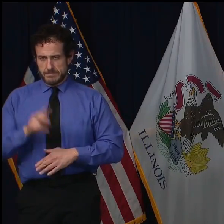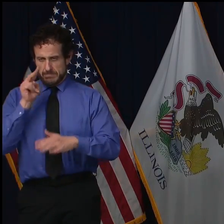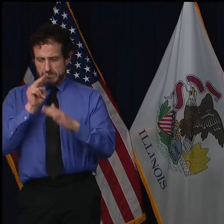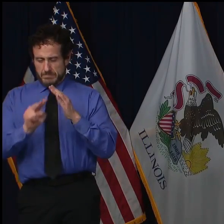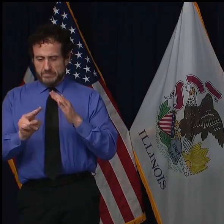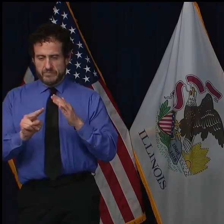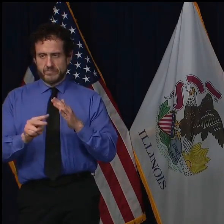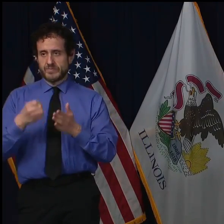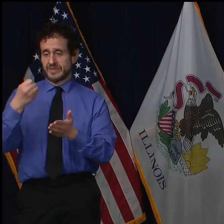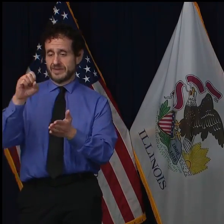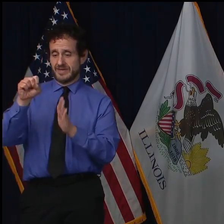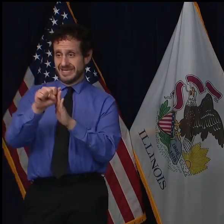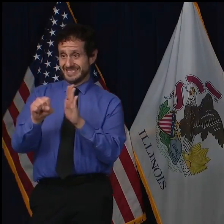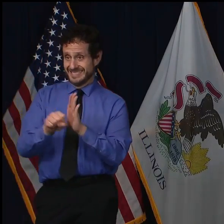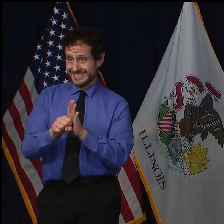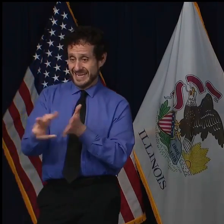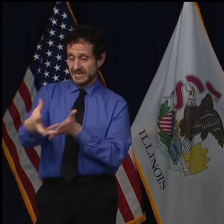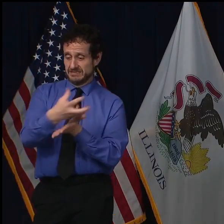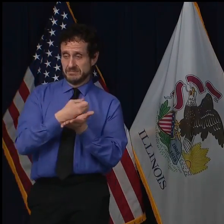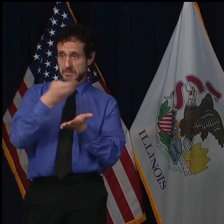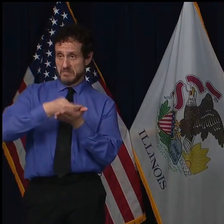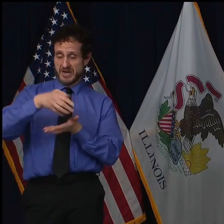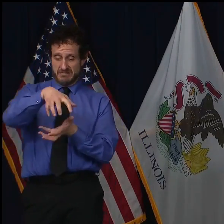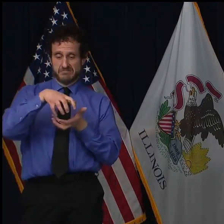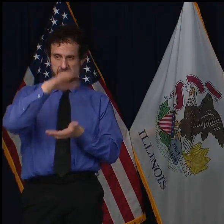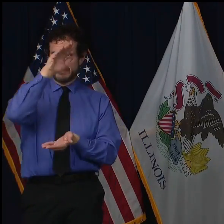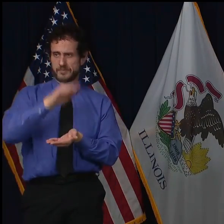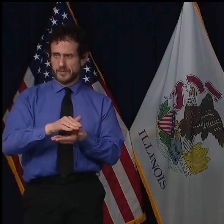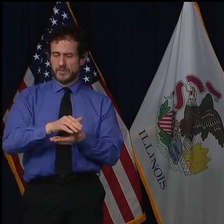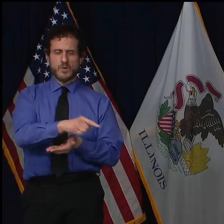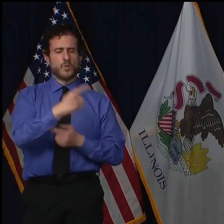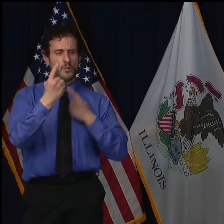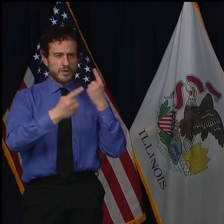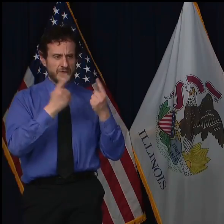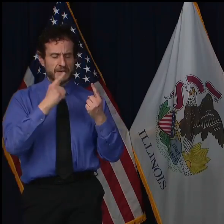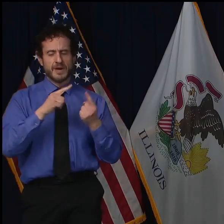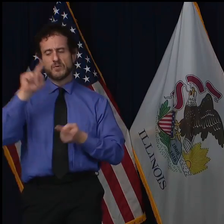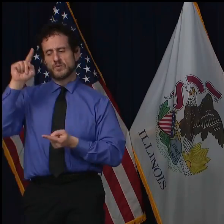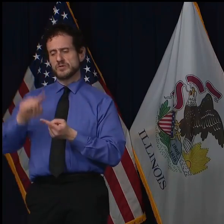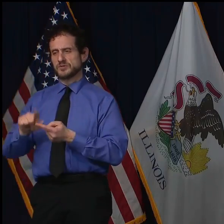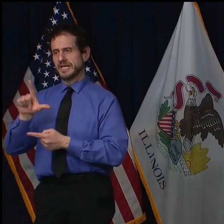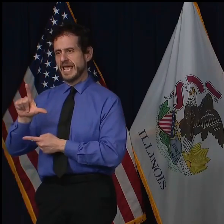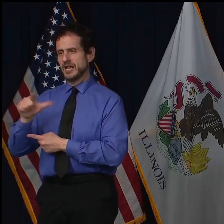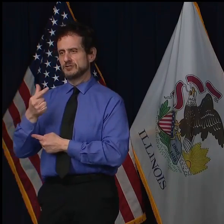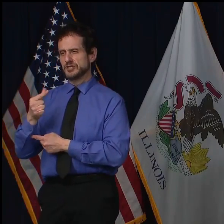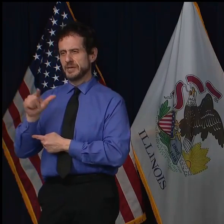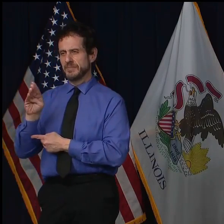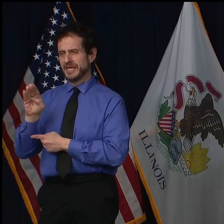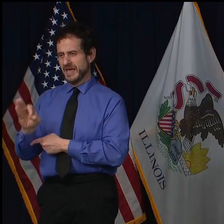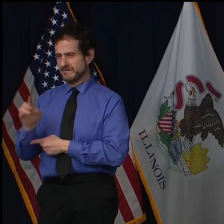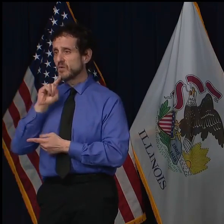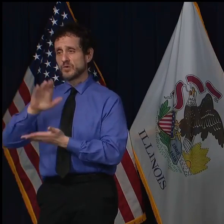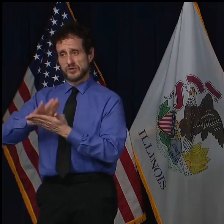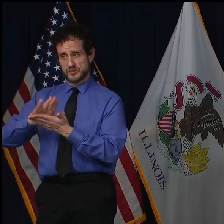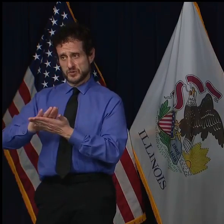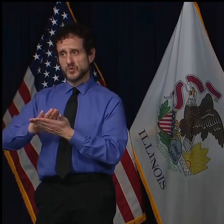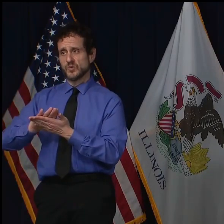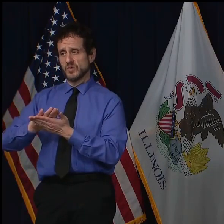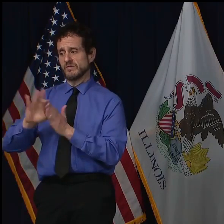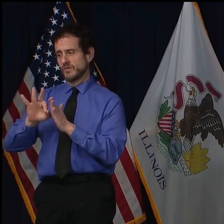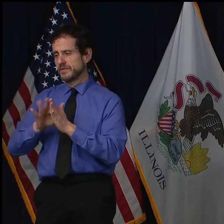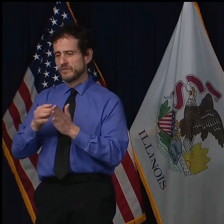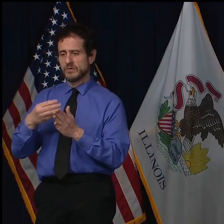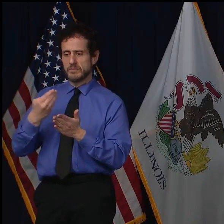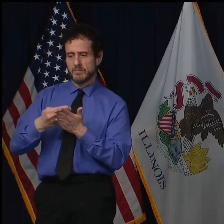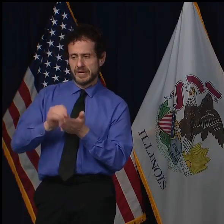showing lower state revenue in the coming year, will you consider reductions to LGDF or the school funding formula? If so, what will that mean for